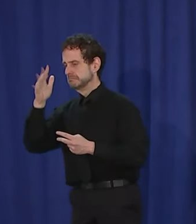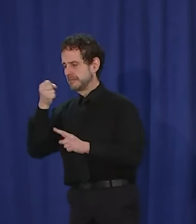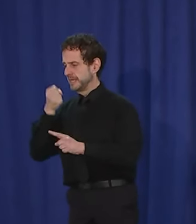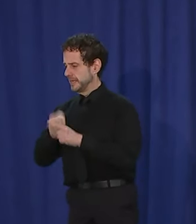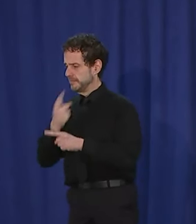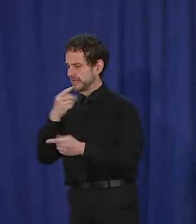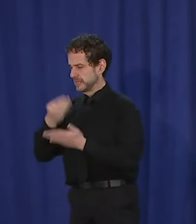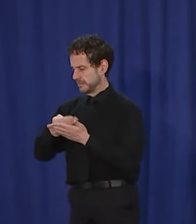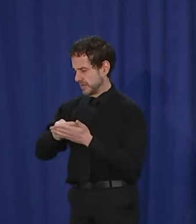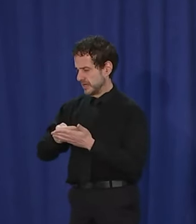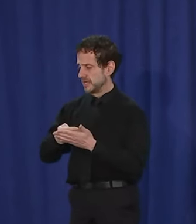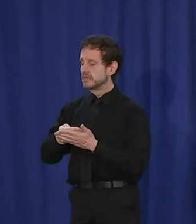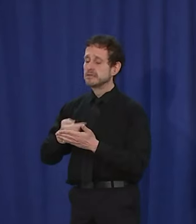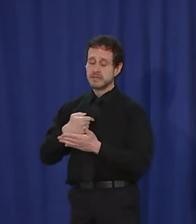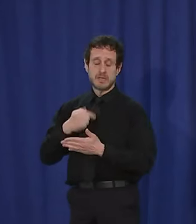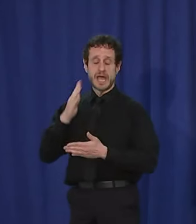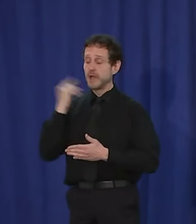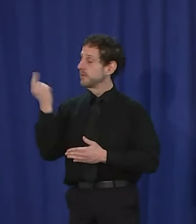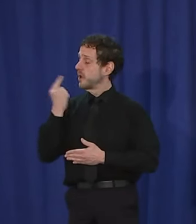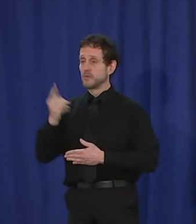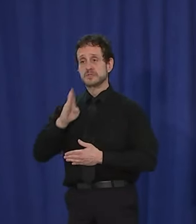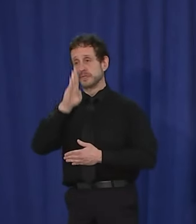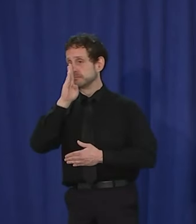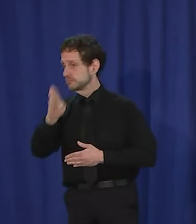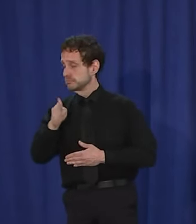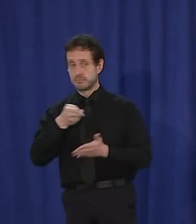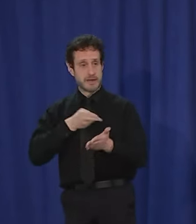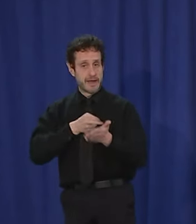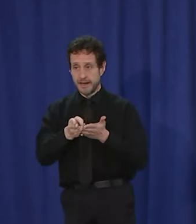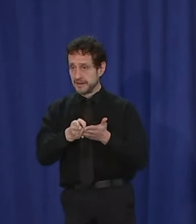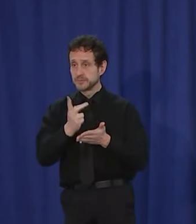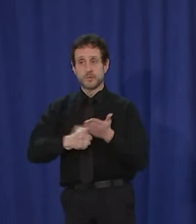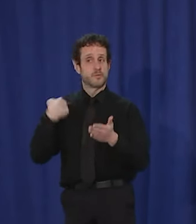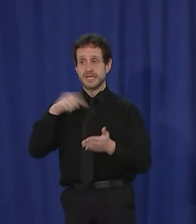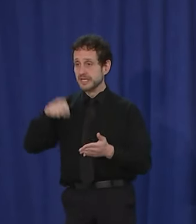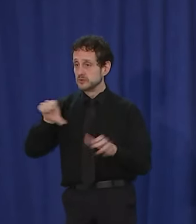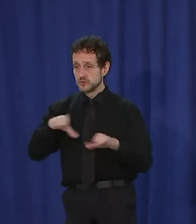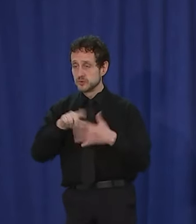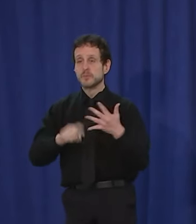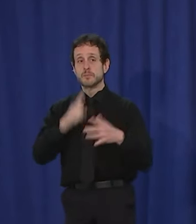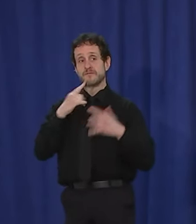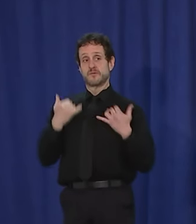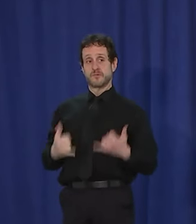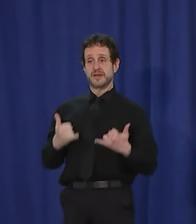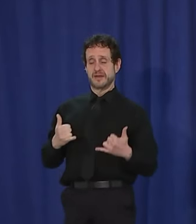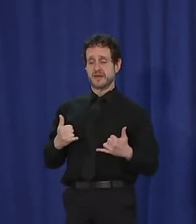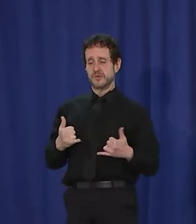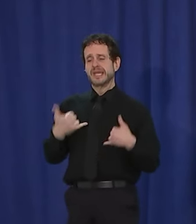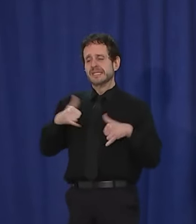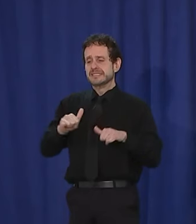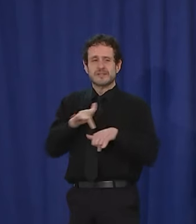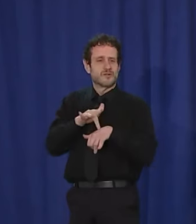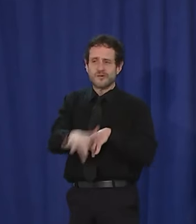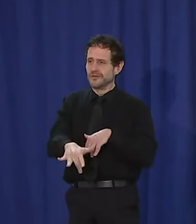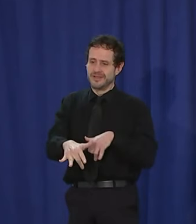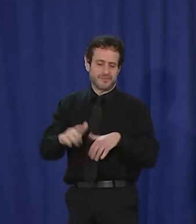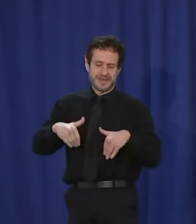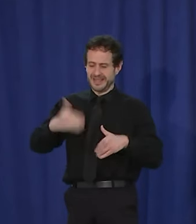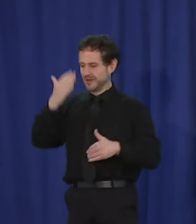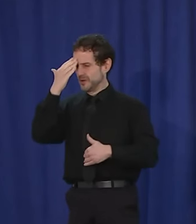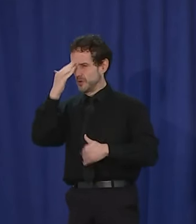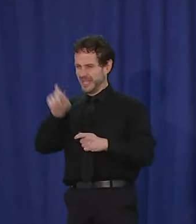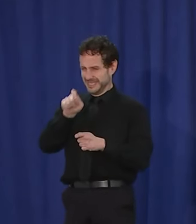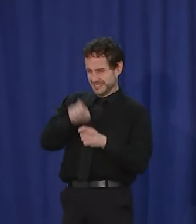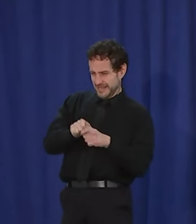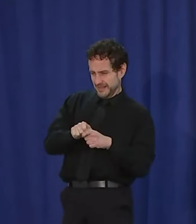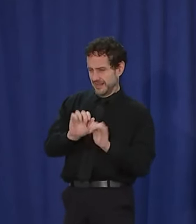impact is, I'm going to be straightforward and very transparent about it. But in this intermediate time, it's still really early for us to